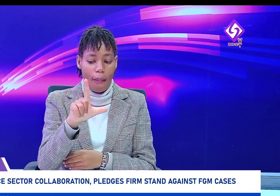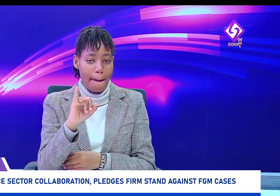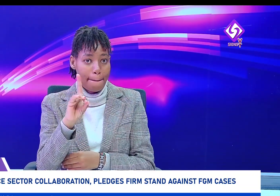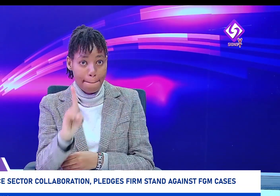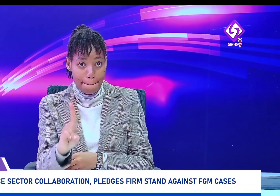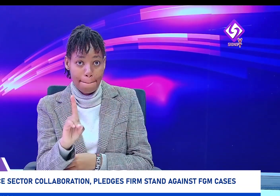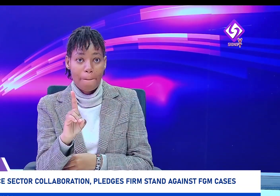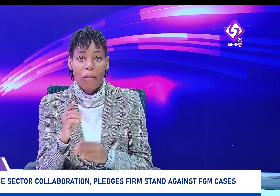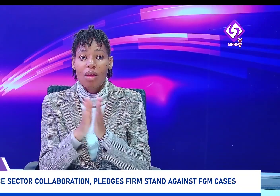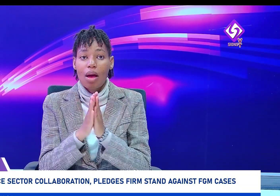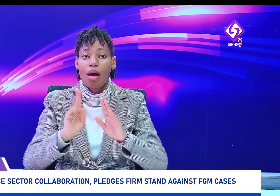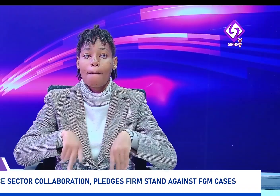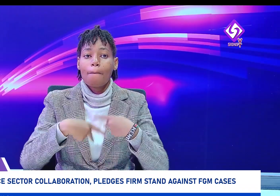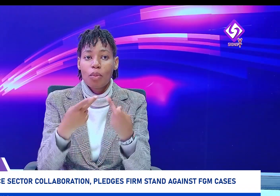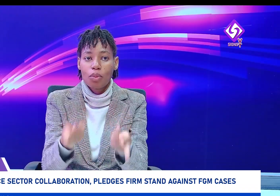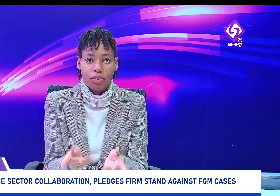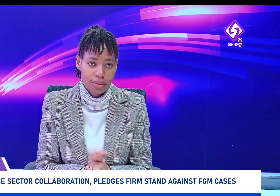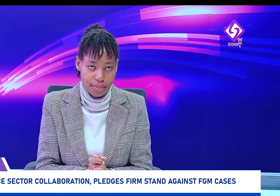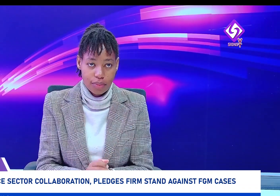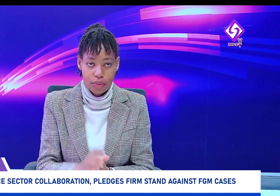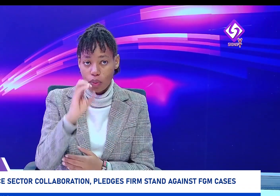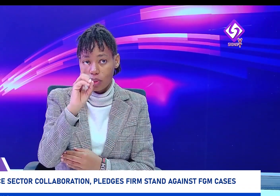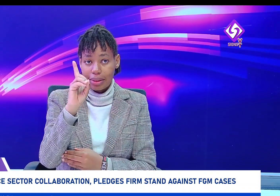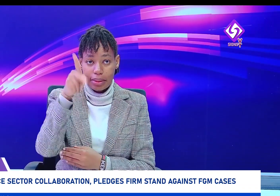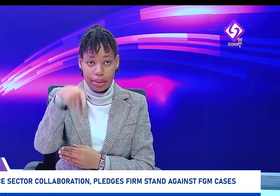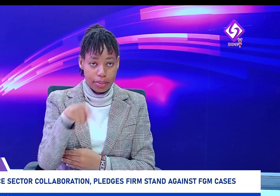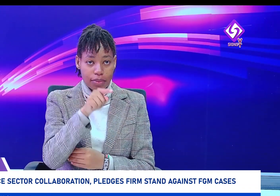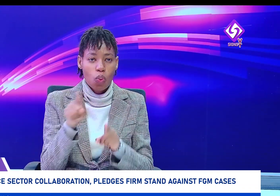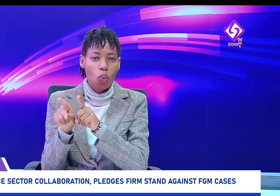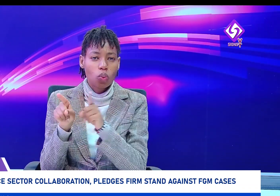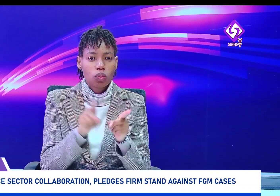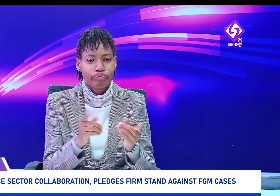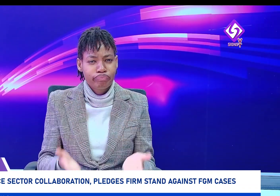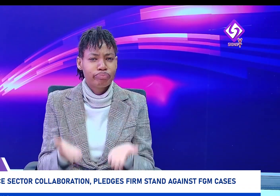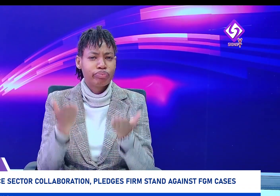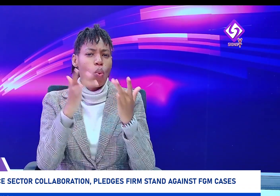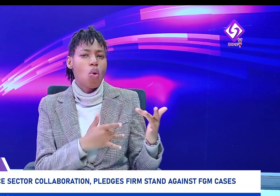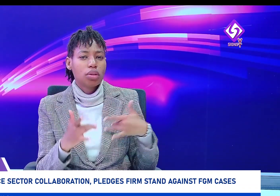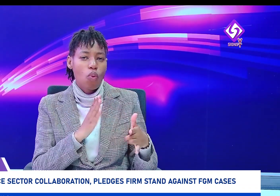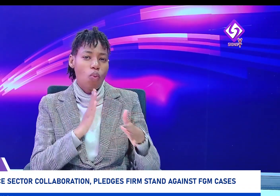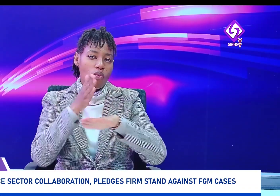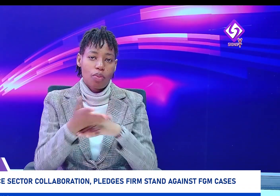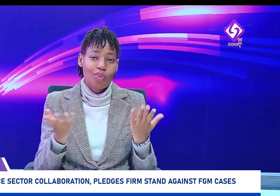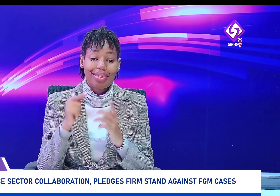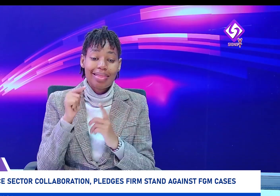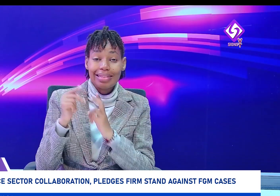all institutions remains solid and productive. The ODPP has also raised concern over